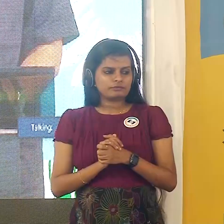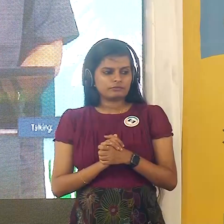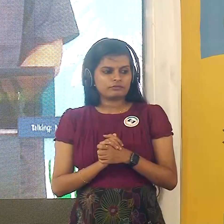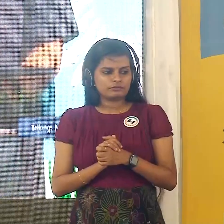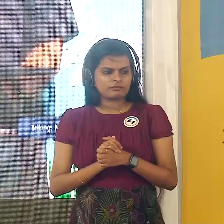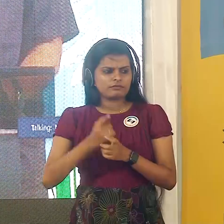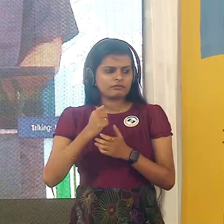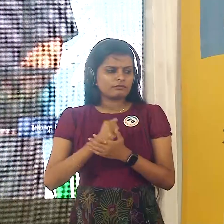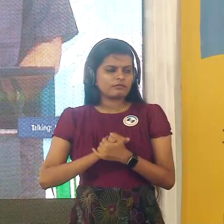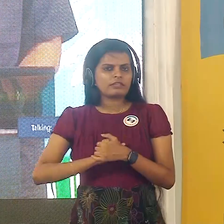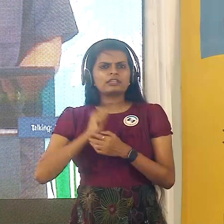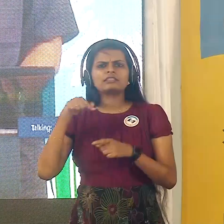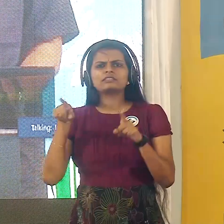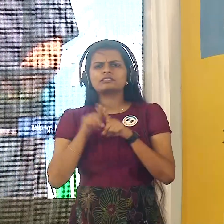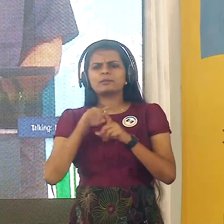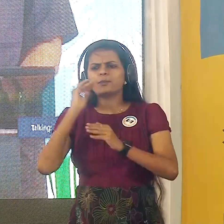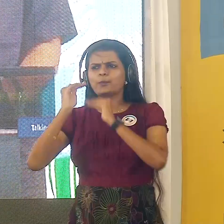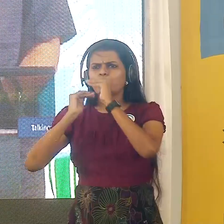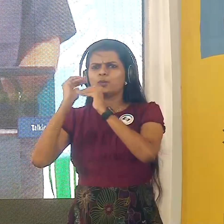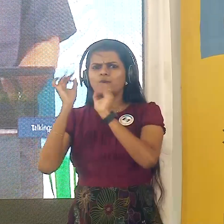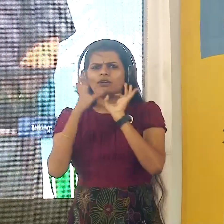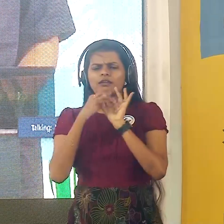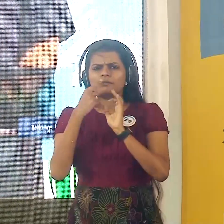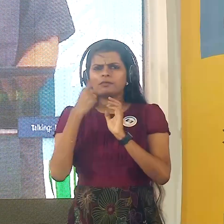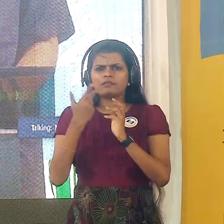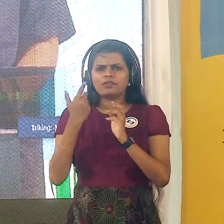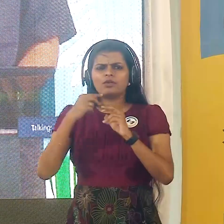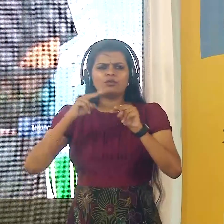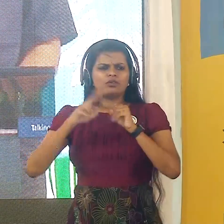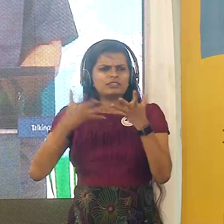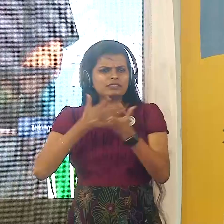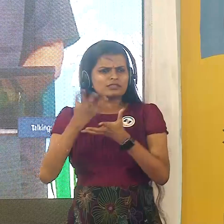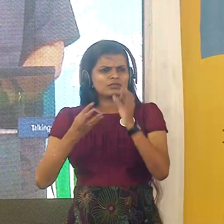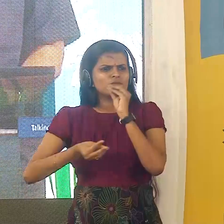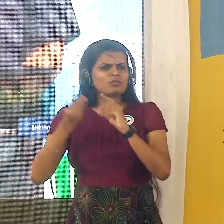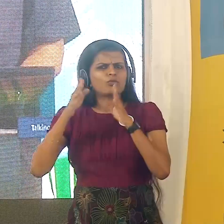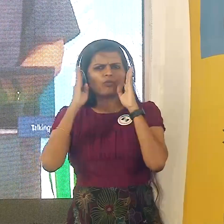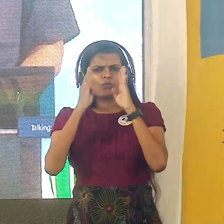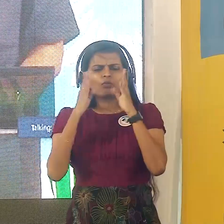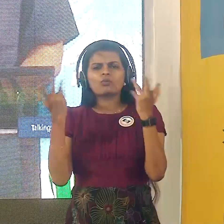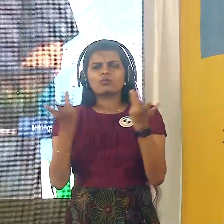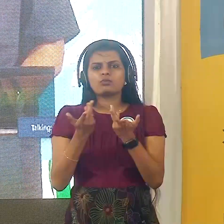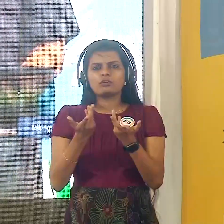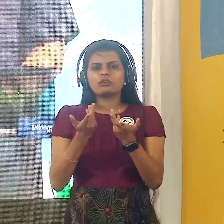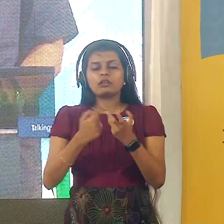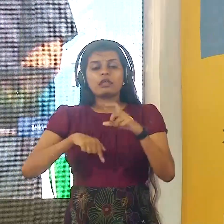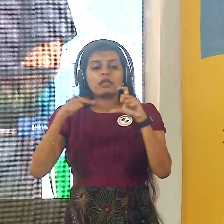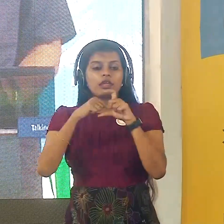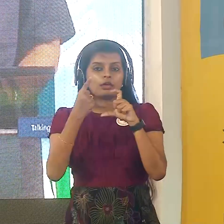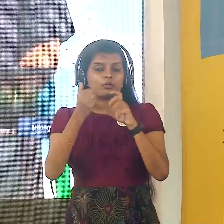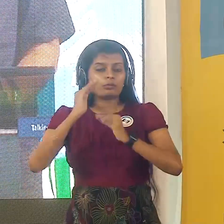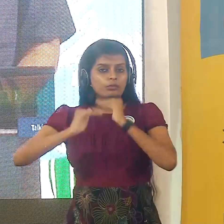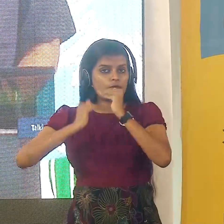Well, why can't progress be made in the economics? Our entire discussion has been about economic